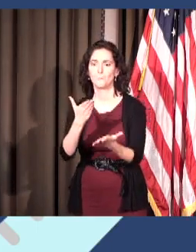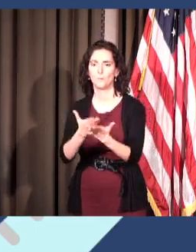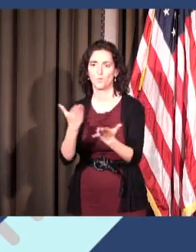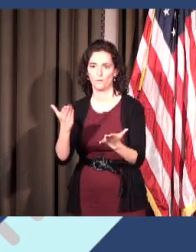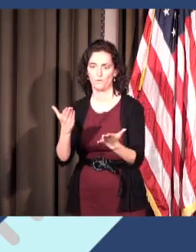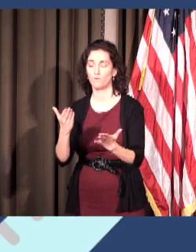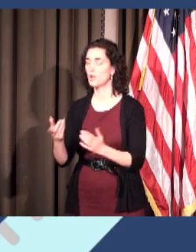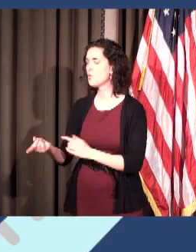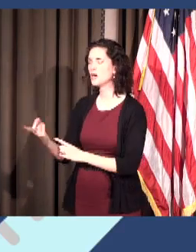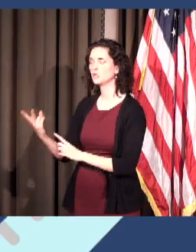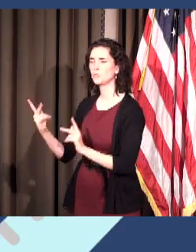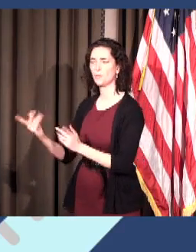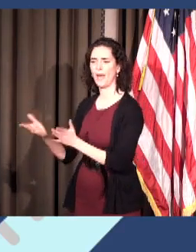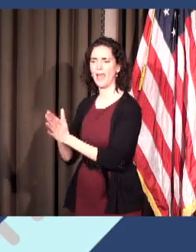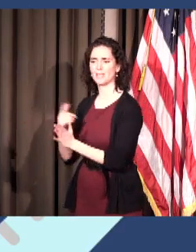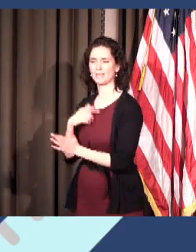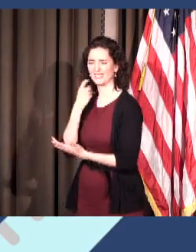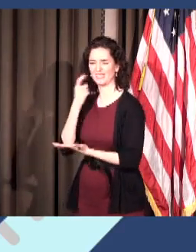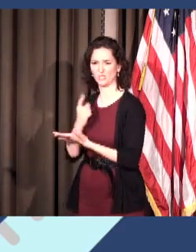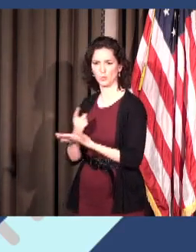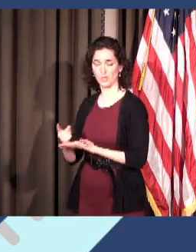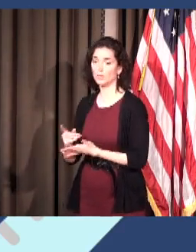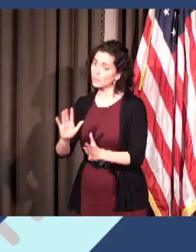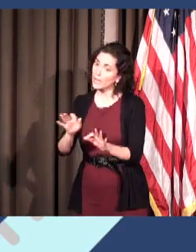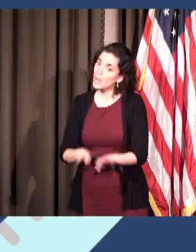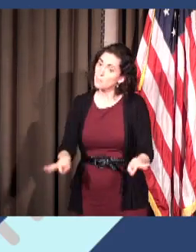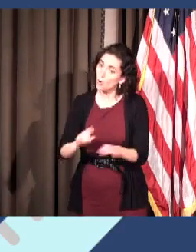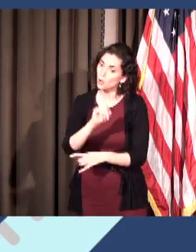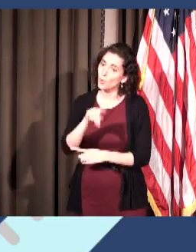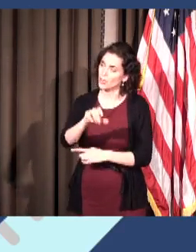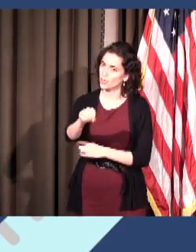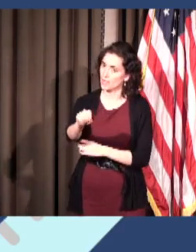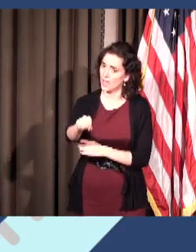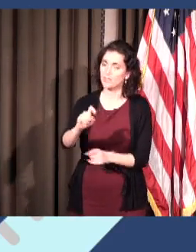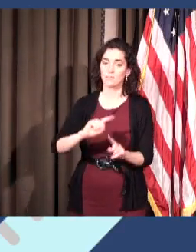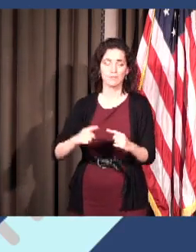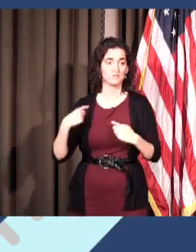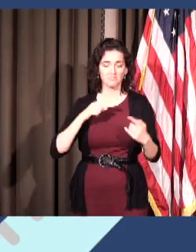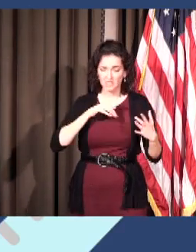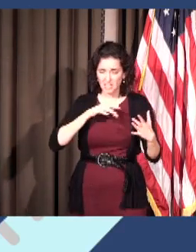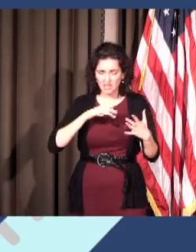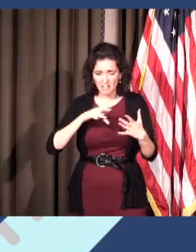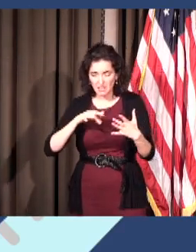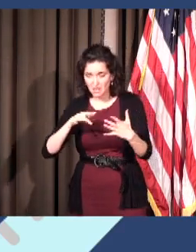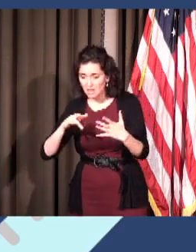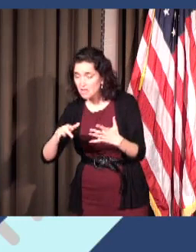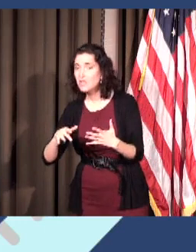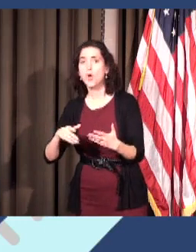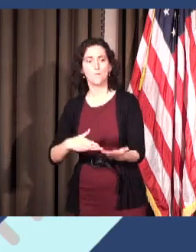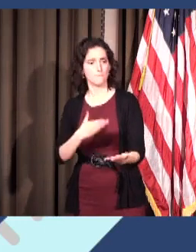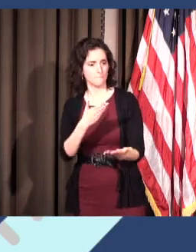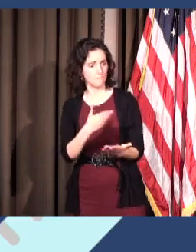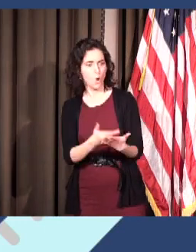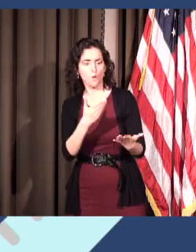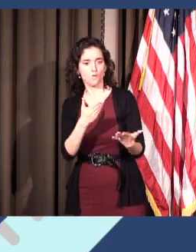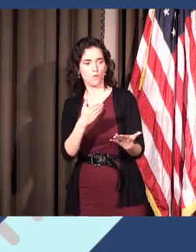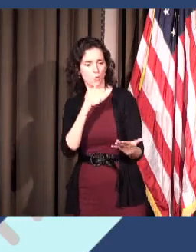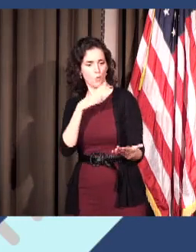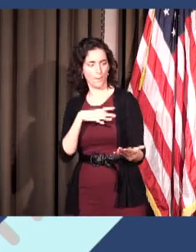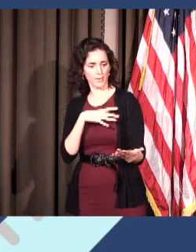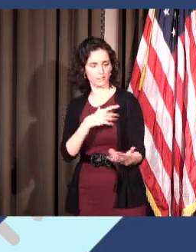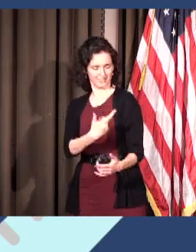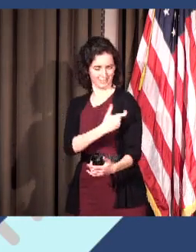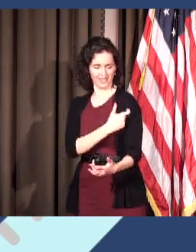question this week, and I know it's an important question to ask. But there is absolutely no suggestion of